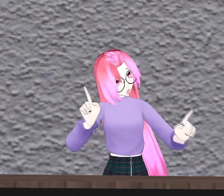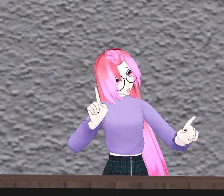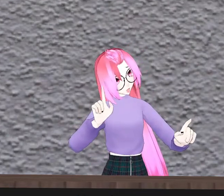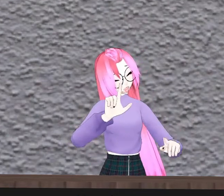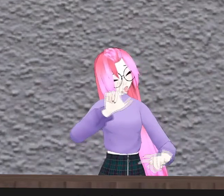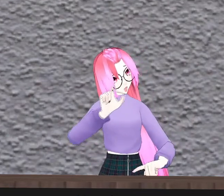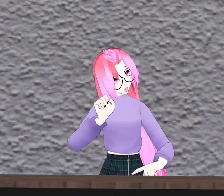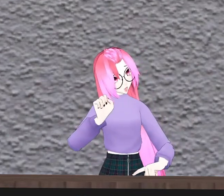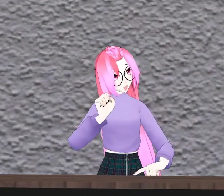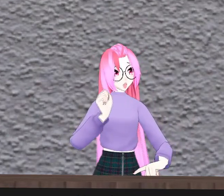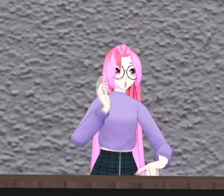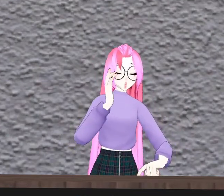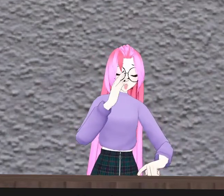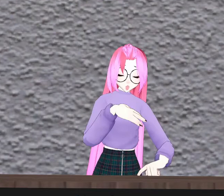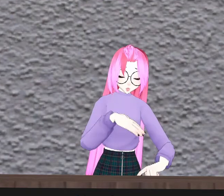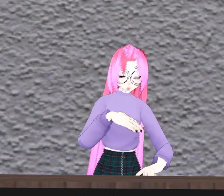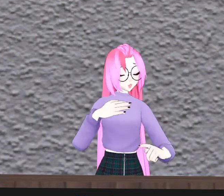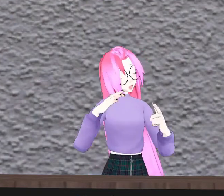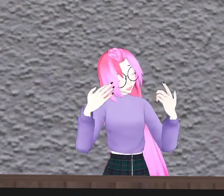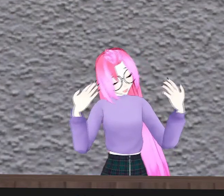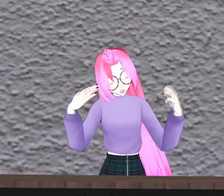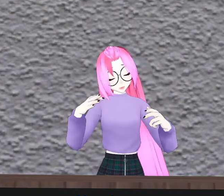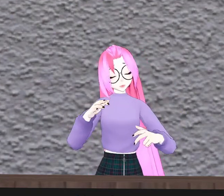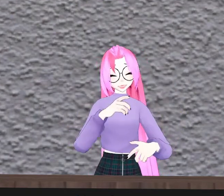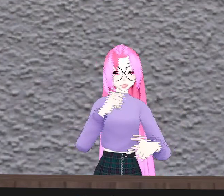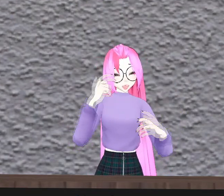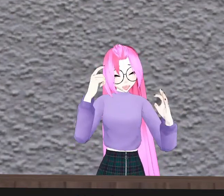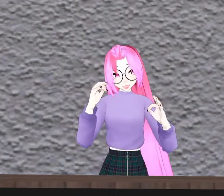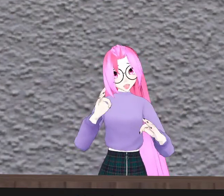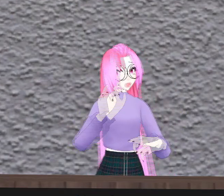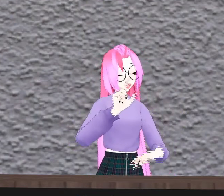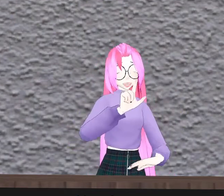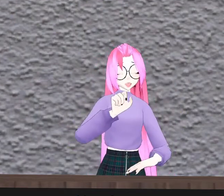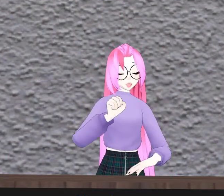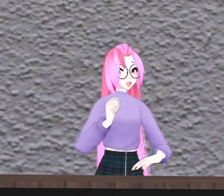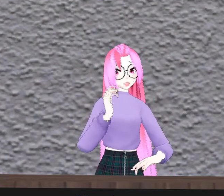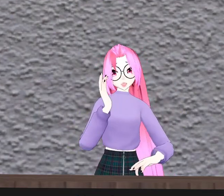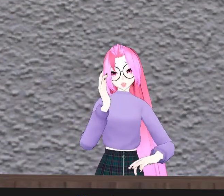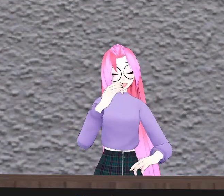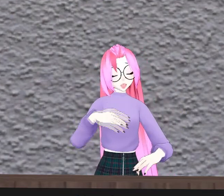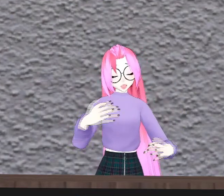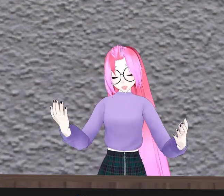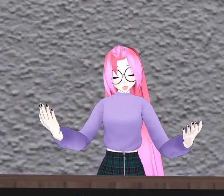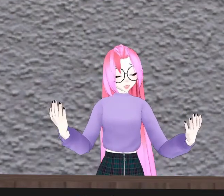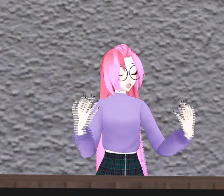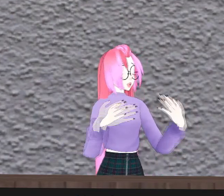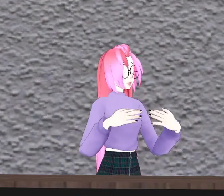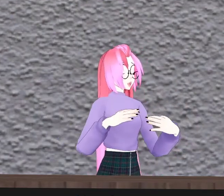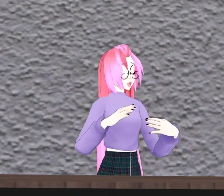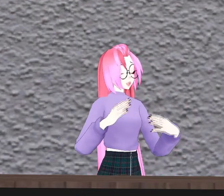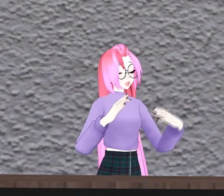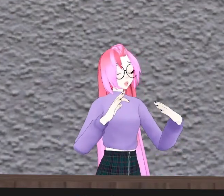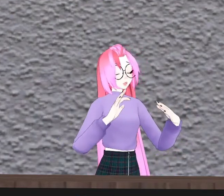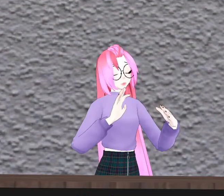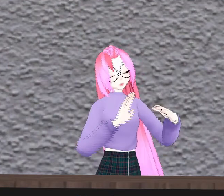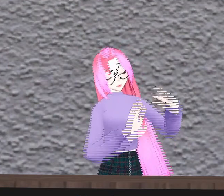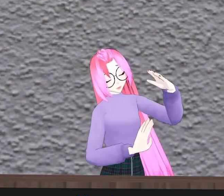But 20 is weird. I don't know who decided to make 20 so freaking weird. So I'm going to go kind